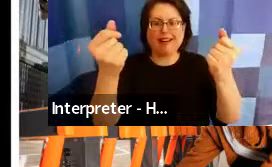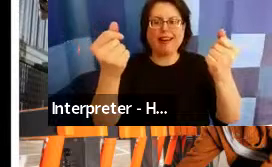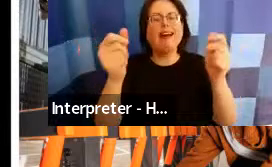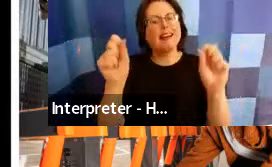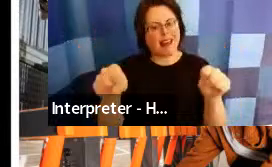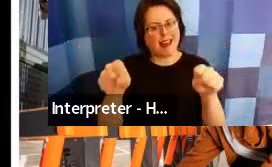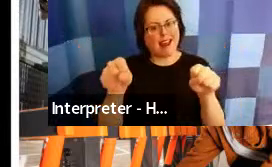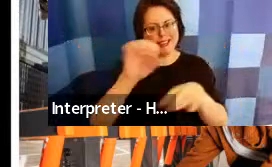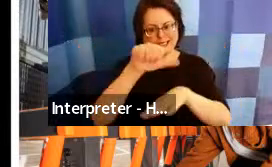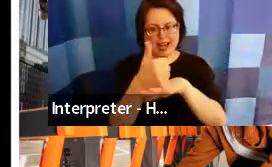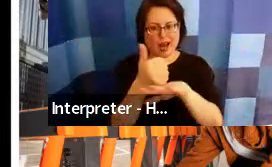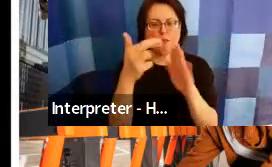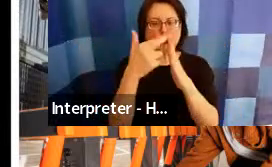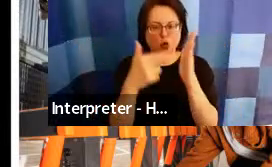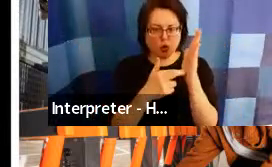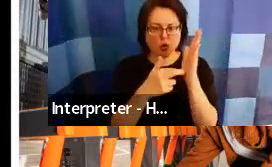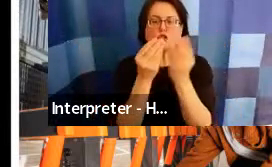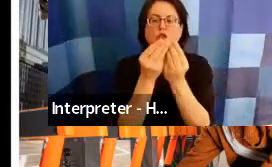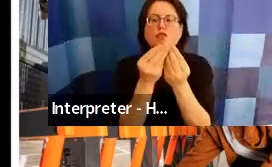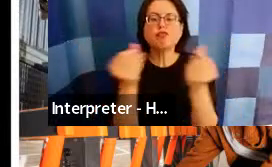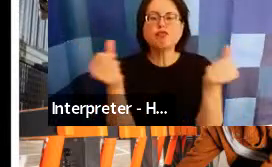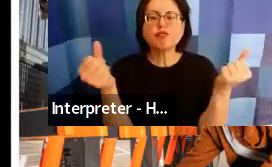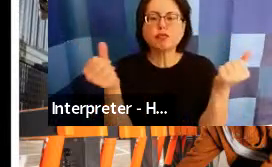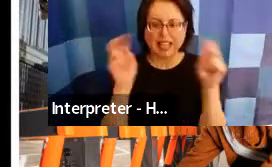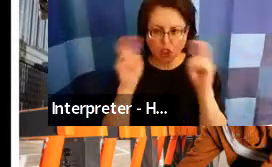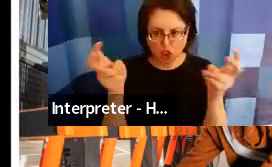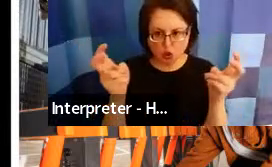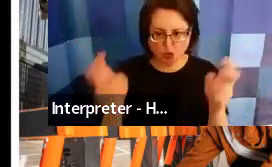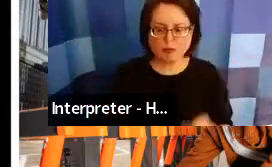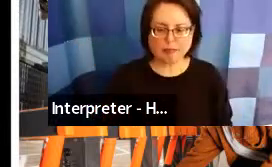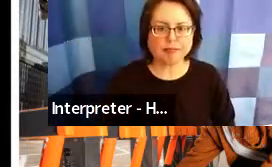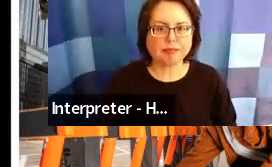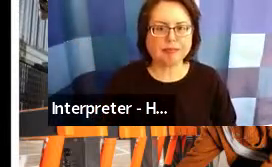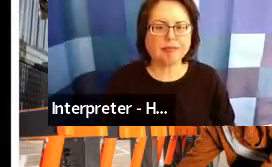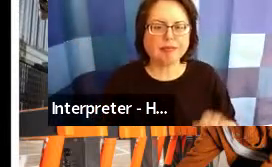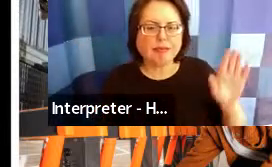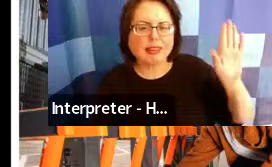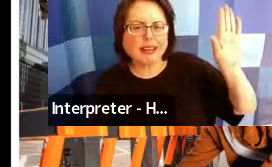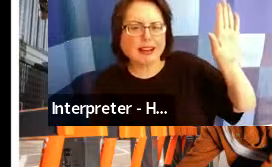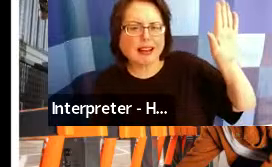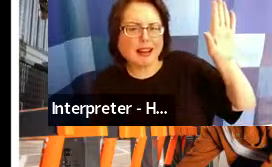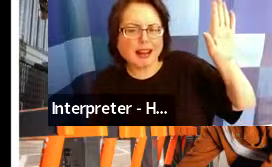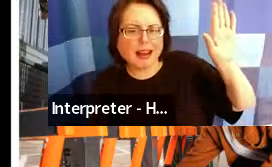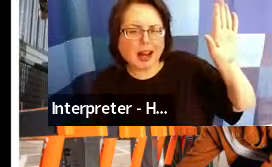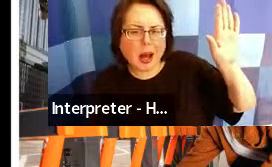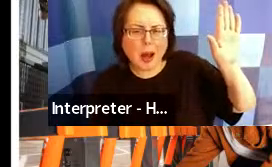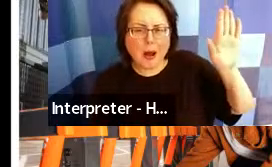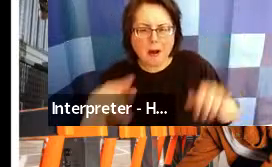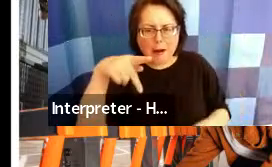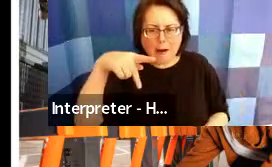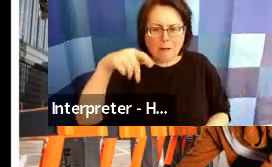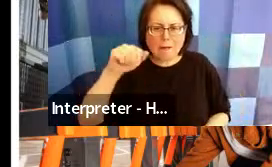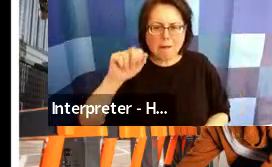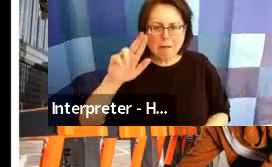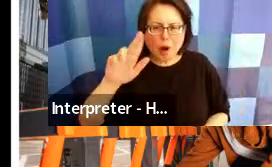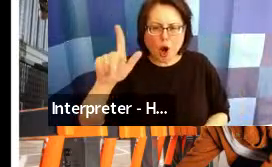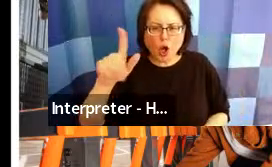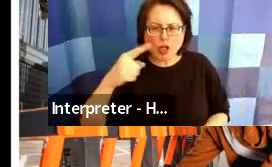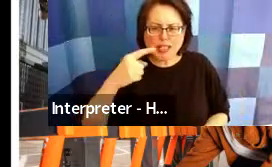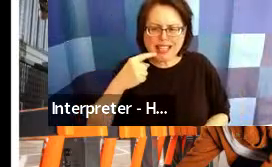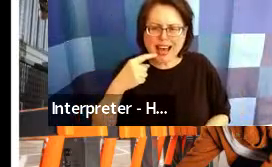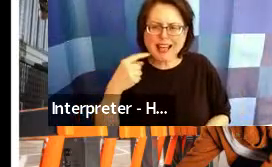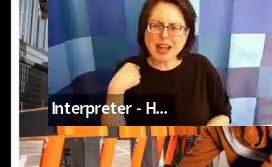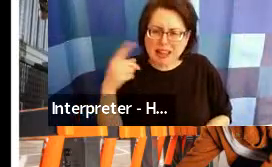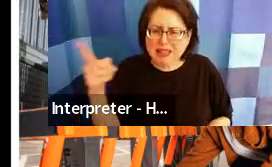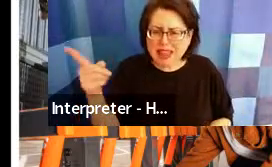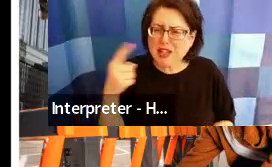to hopefully remediate any issues that are being seen. So we were told at the meeting in